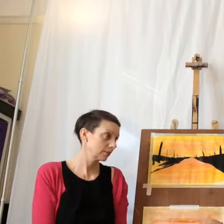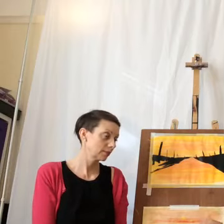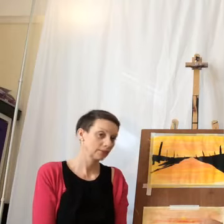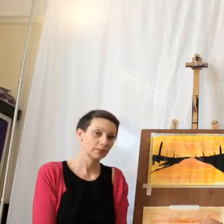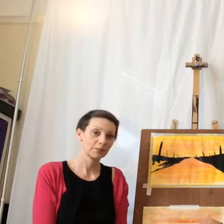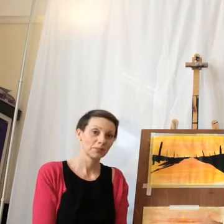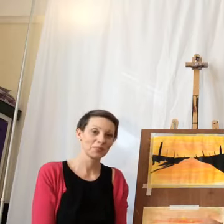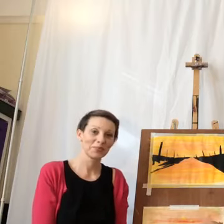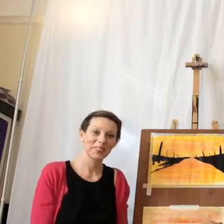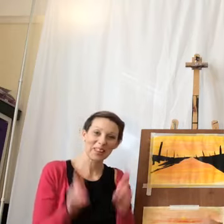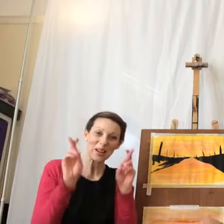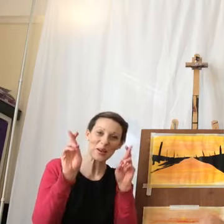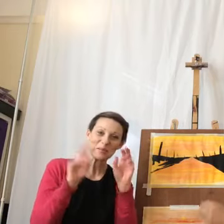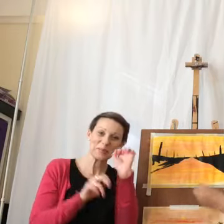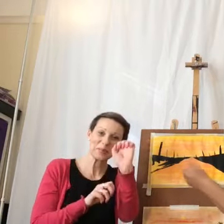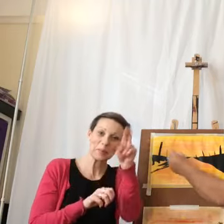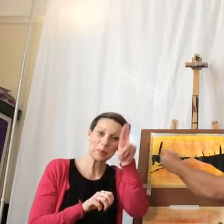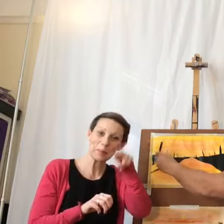out, Jackie.